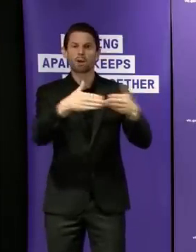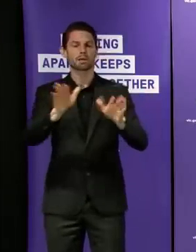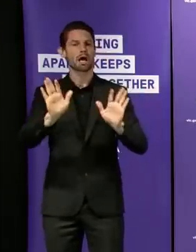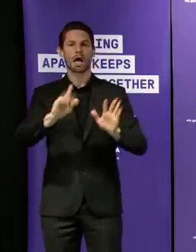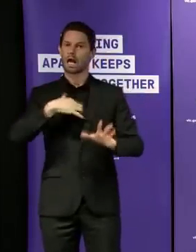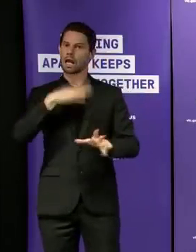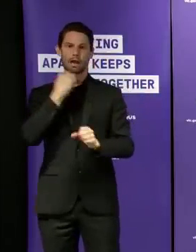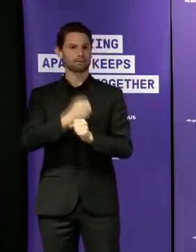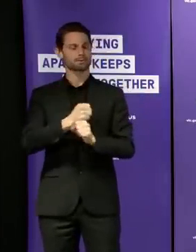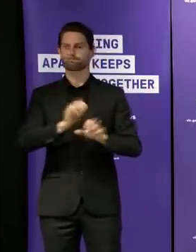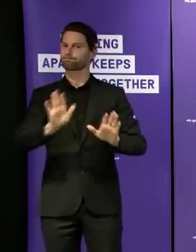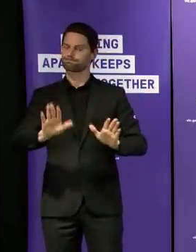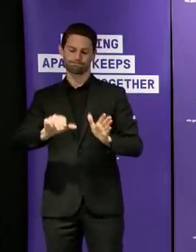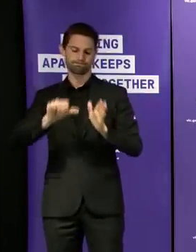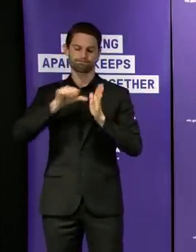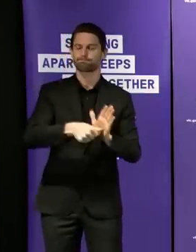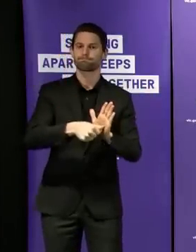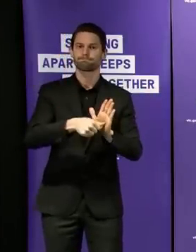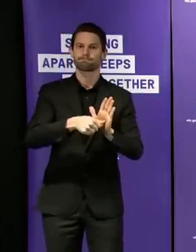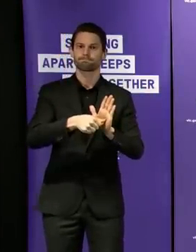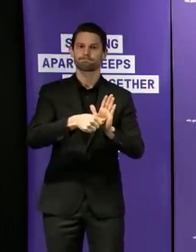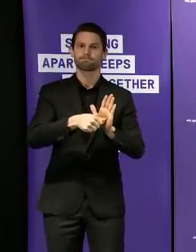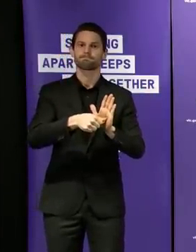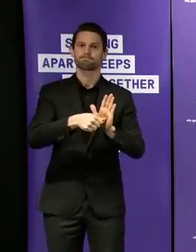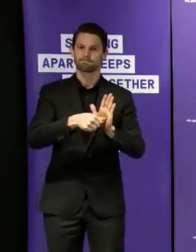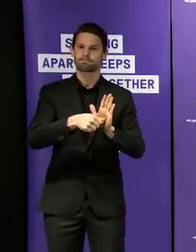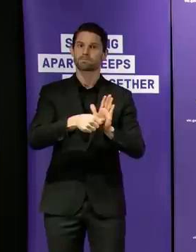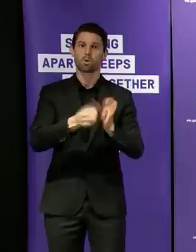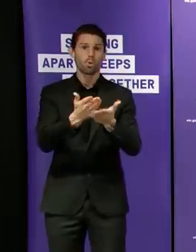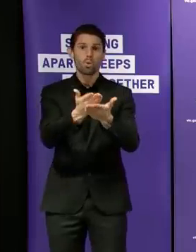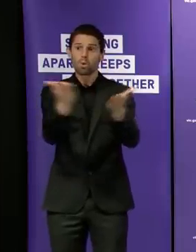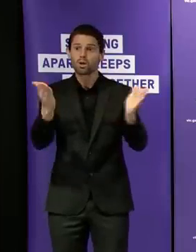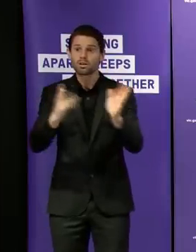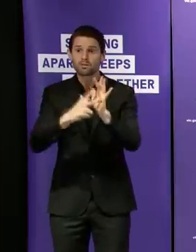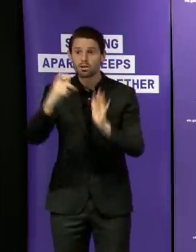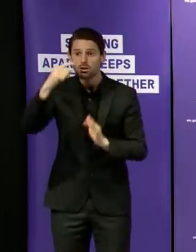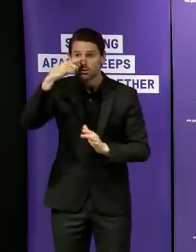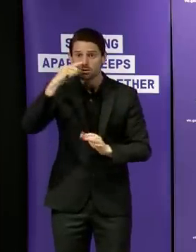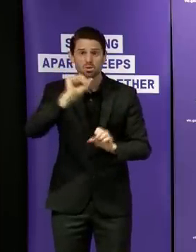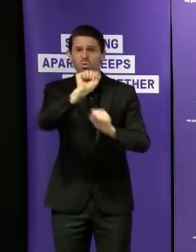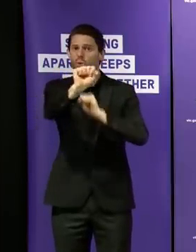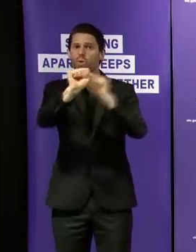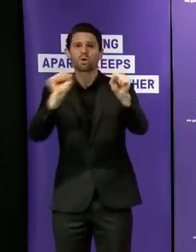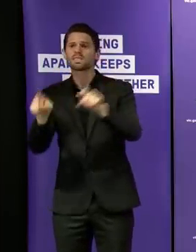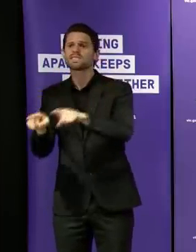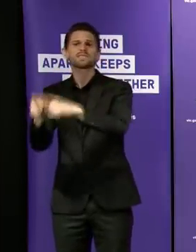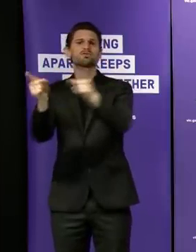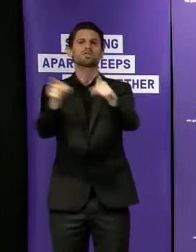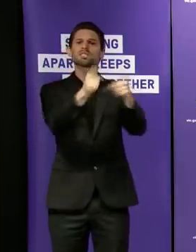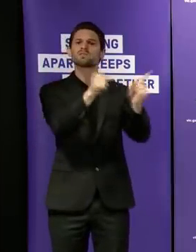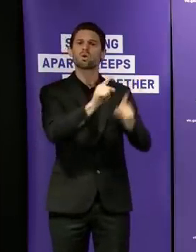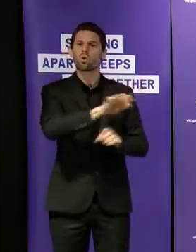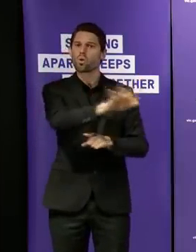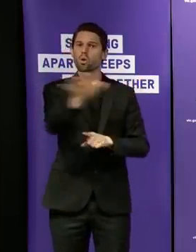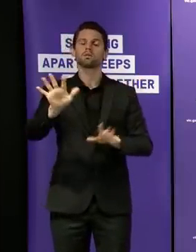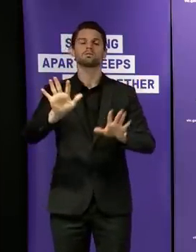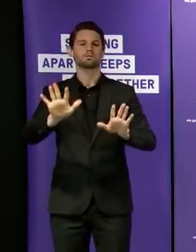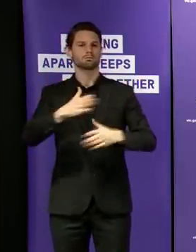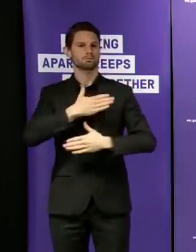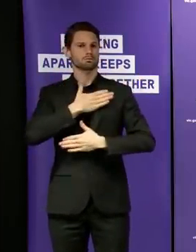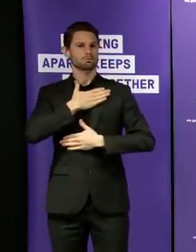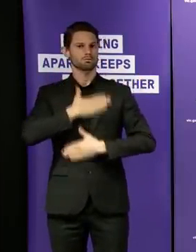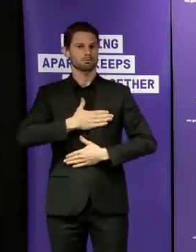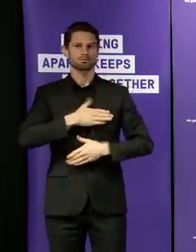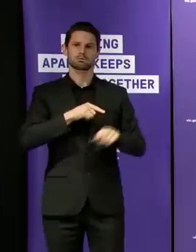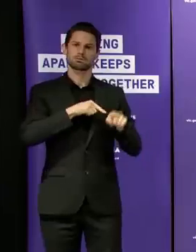But Victorians in every community and from every background, every circumstance, have stayed the course,